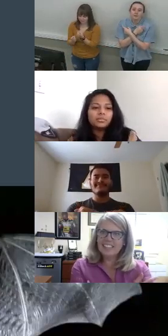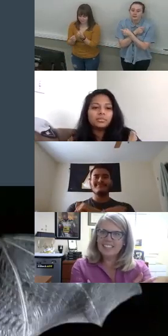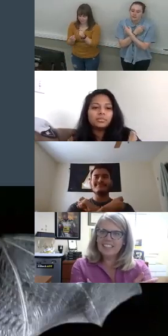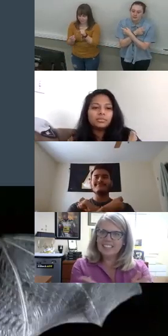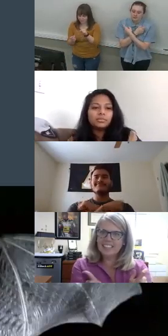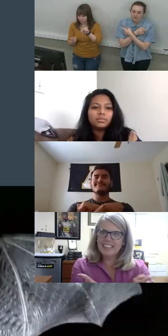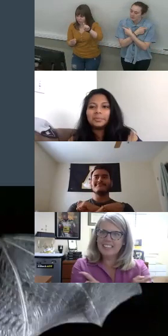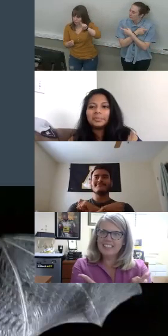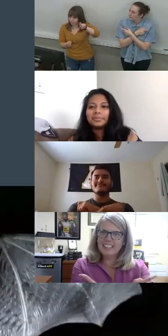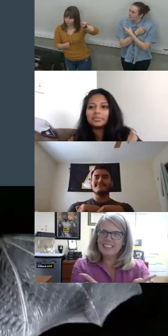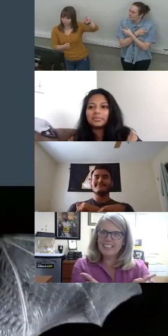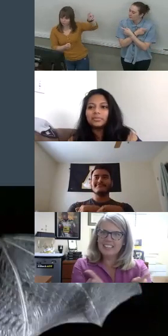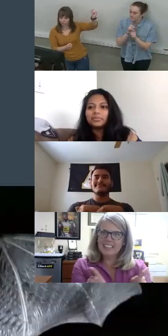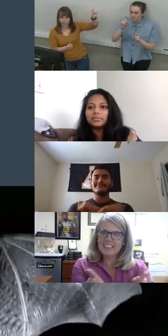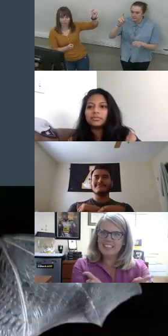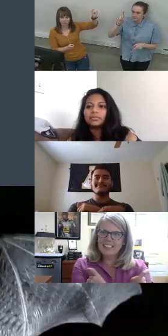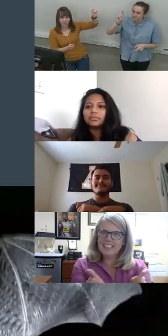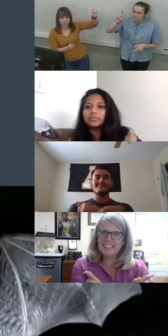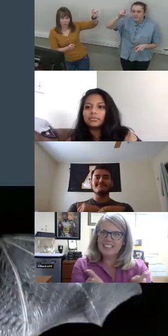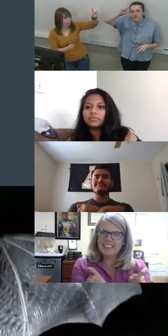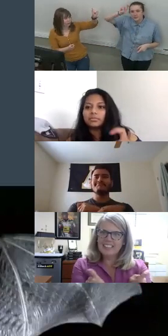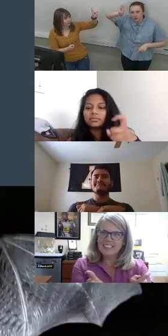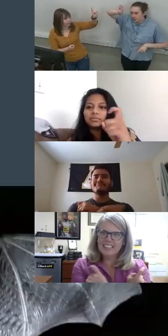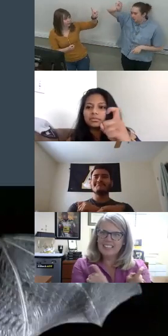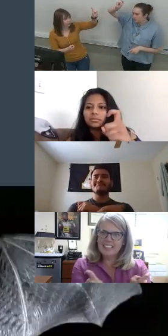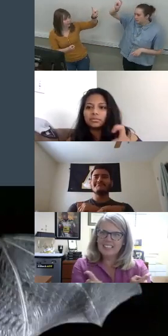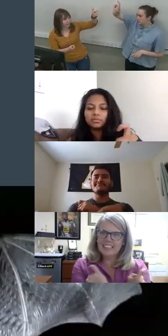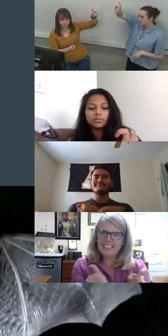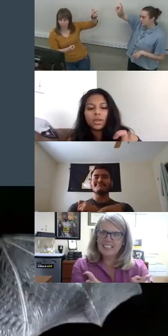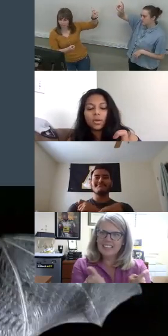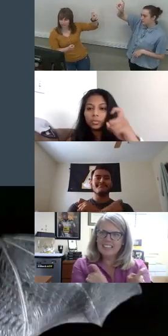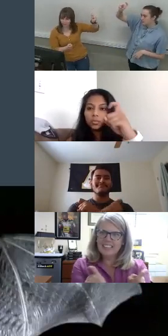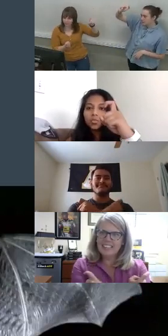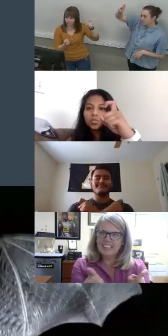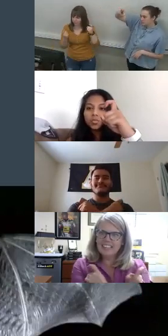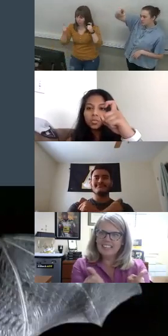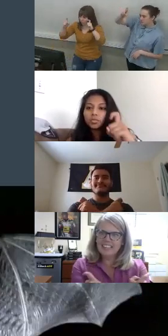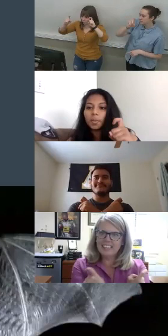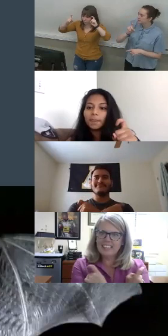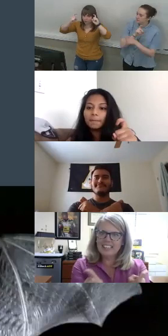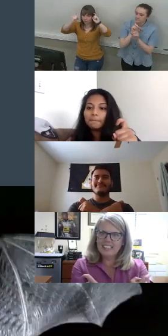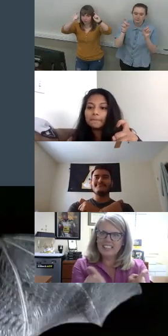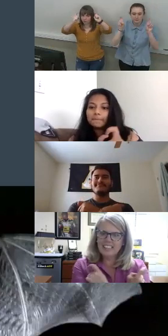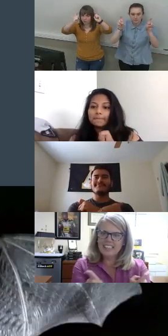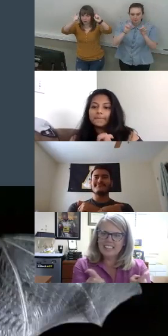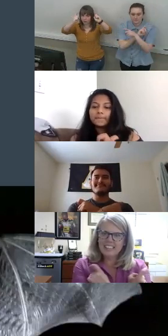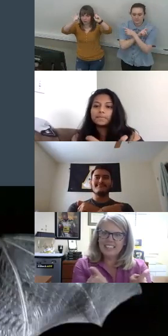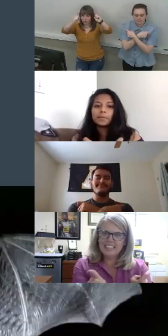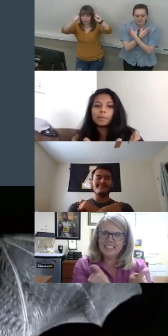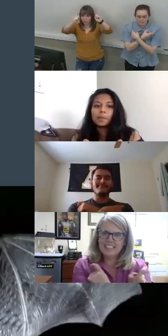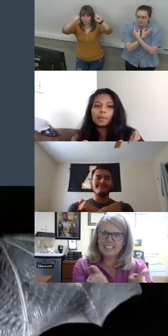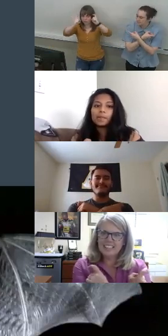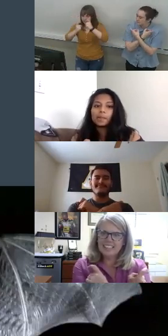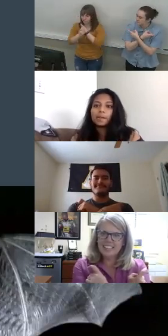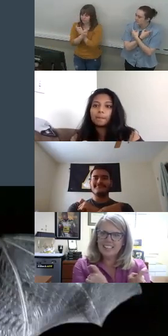It is an X shape, so it's just your, I don't know if you can see, it's your pointer finger, kind of just bent. Both of your pointer